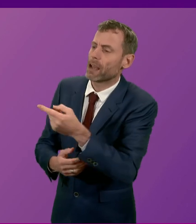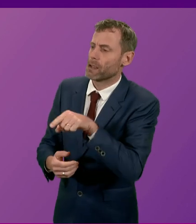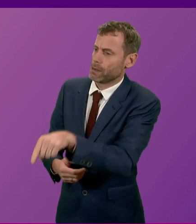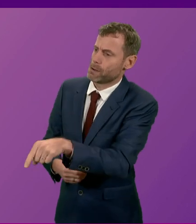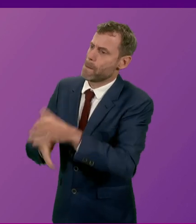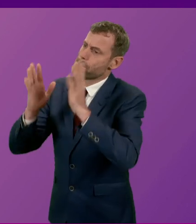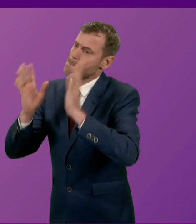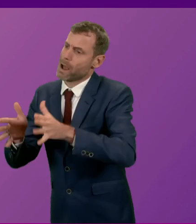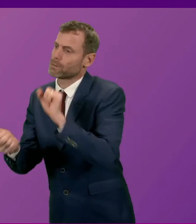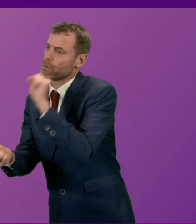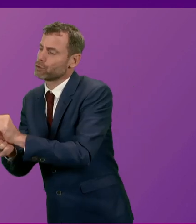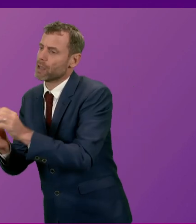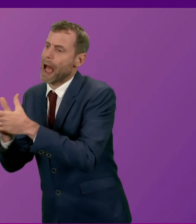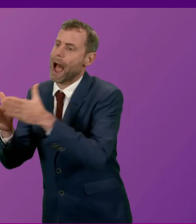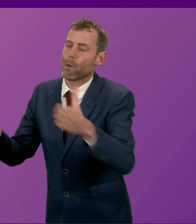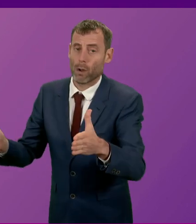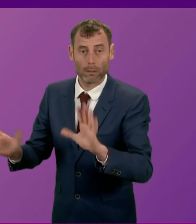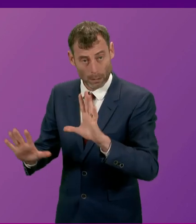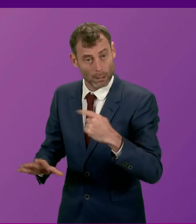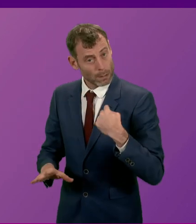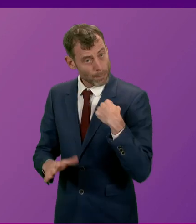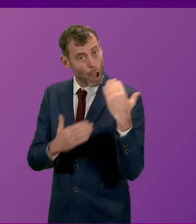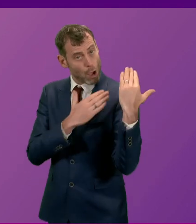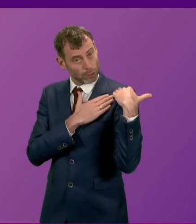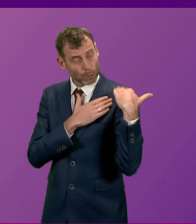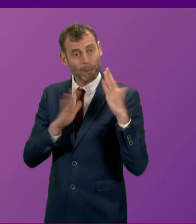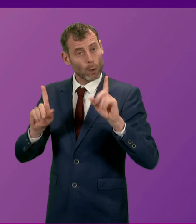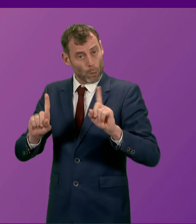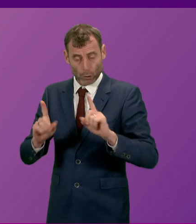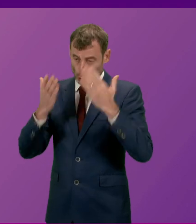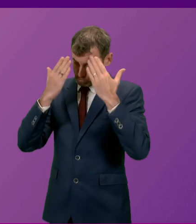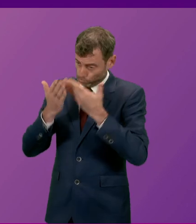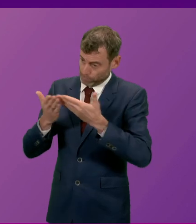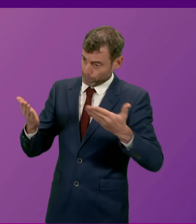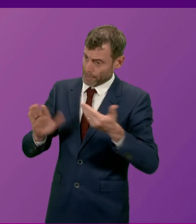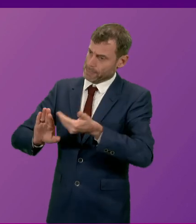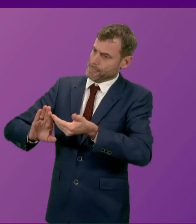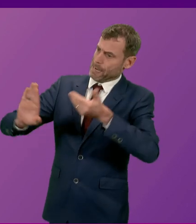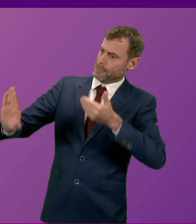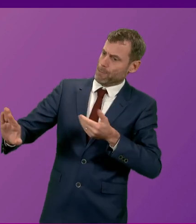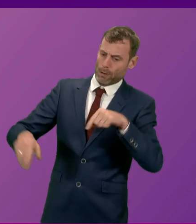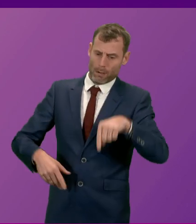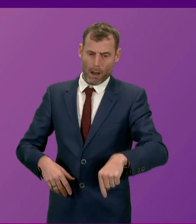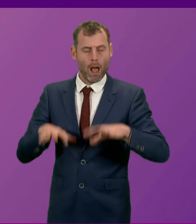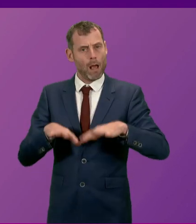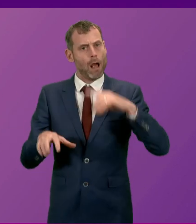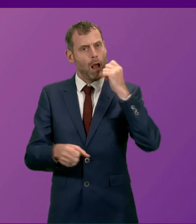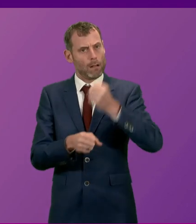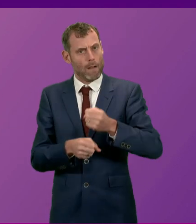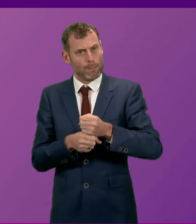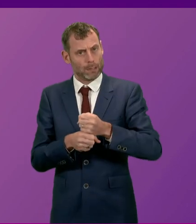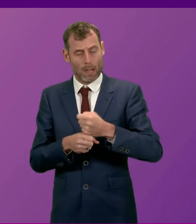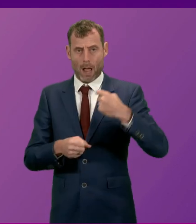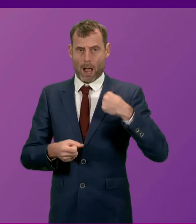of office I took when I became First Minister, that I would respect the distinction between my responsibilities as the leader of